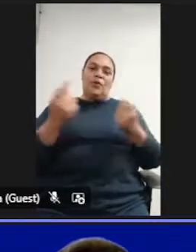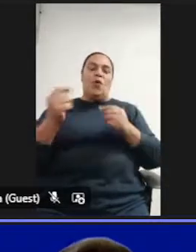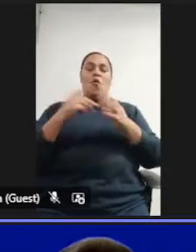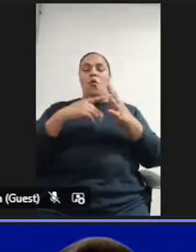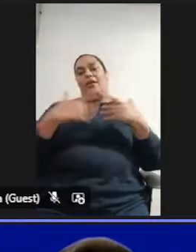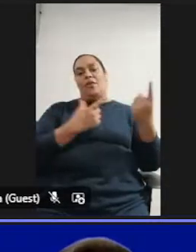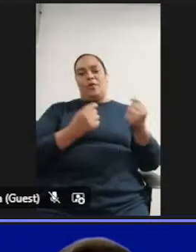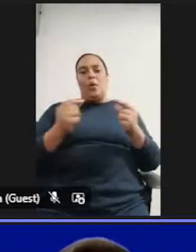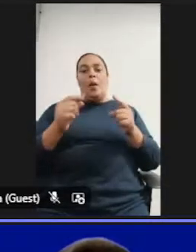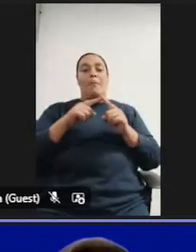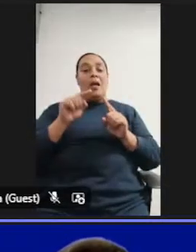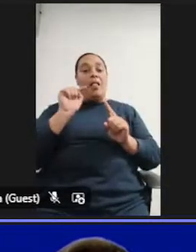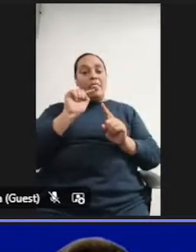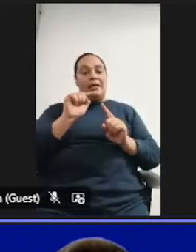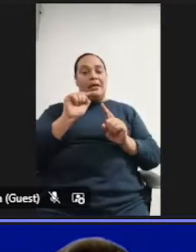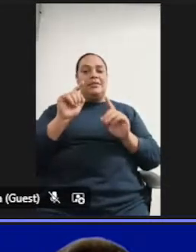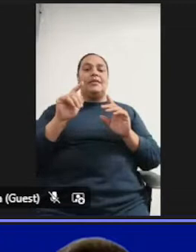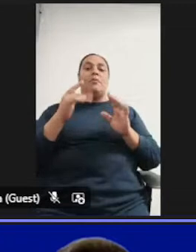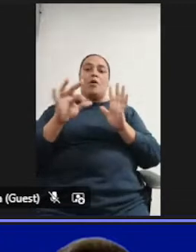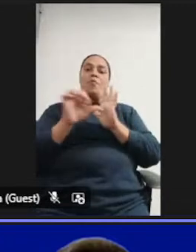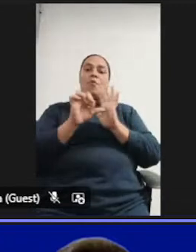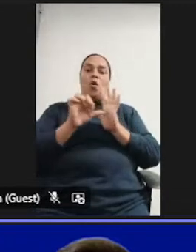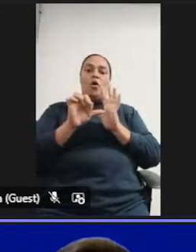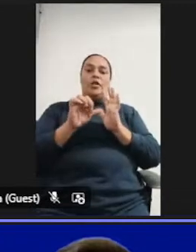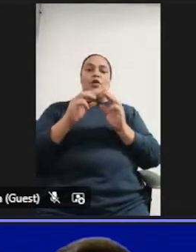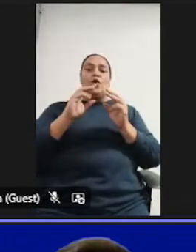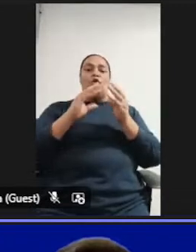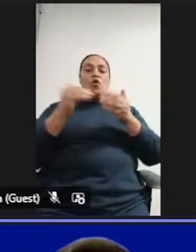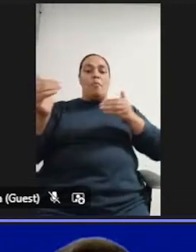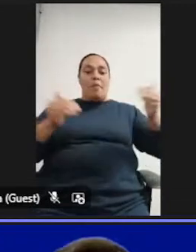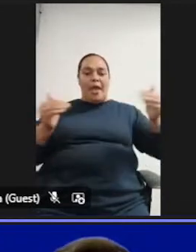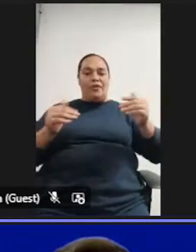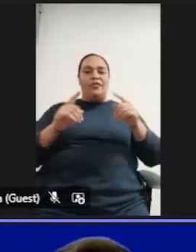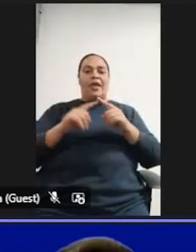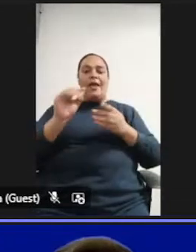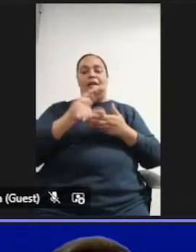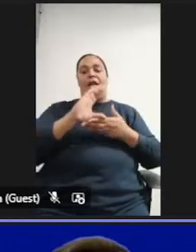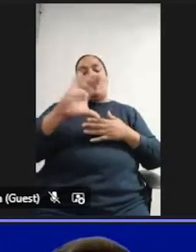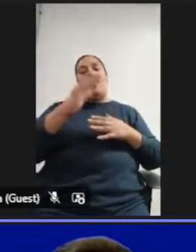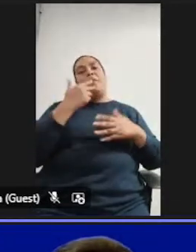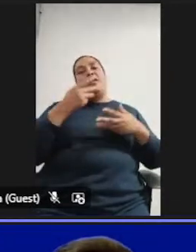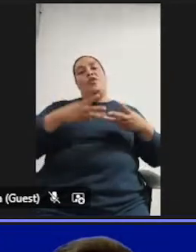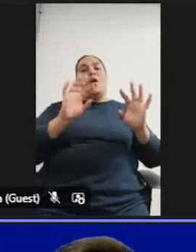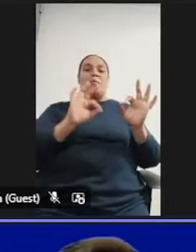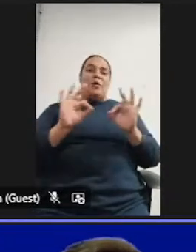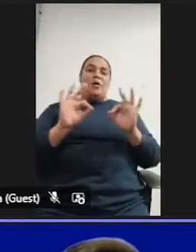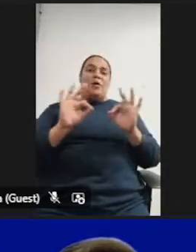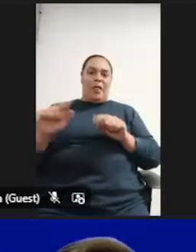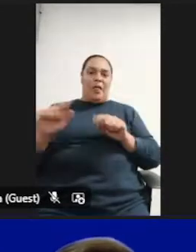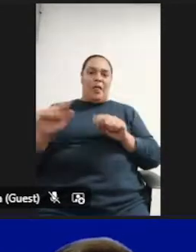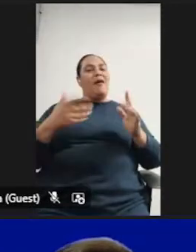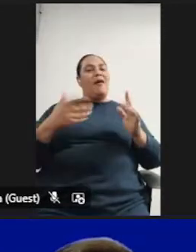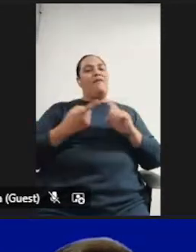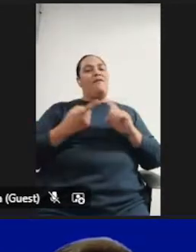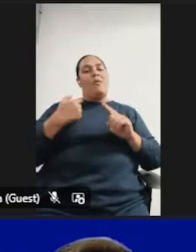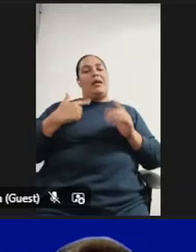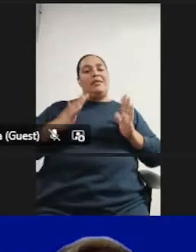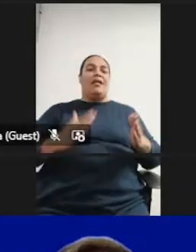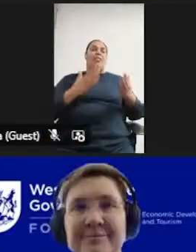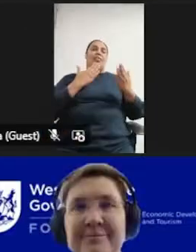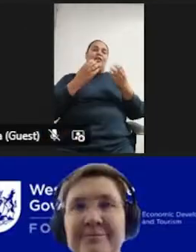prioritize queries, to manage queries, and to allocate those in the best way possible. That's all from my side. Thank you very much.